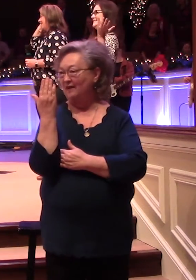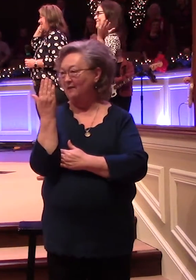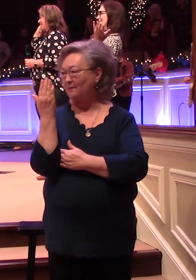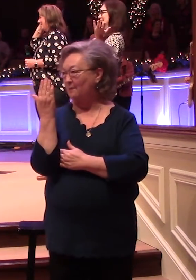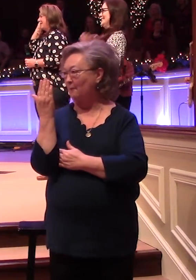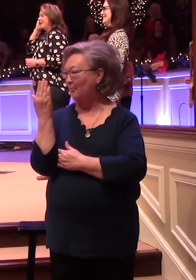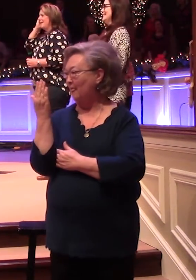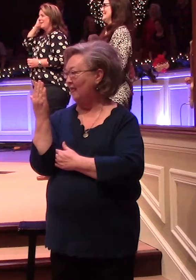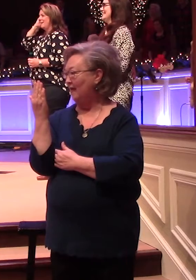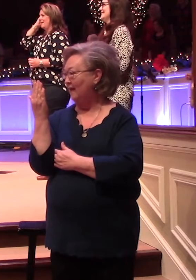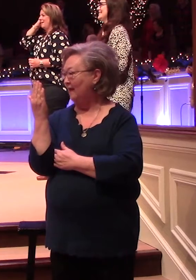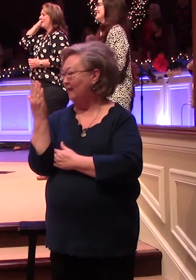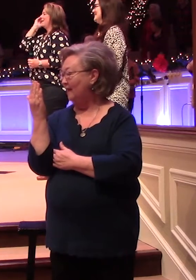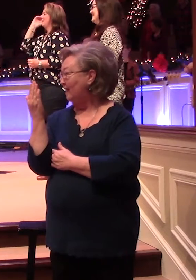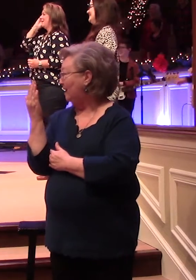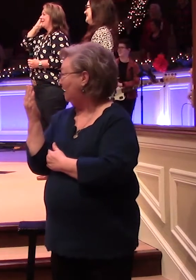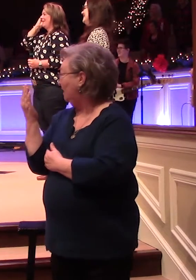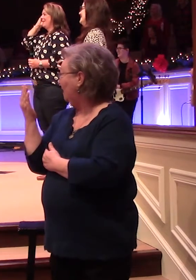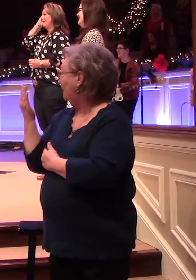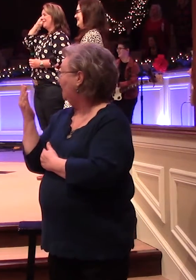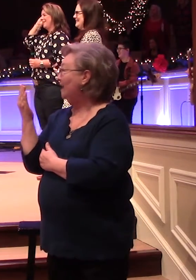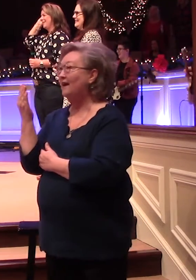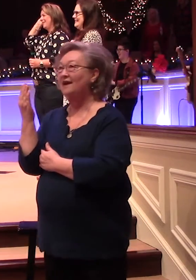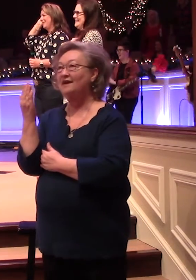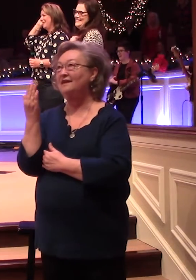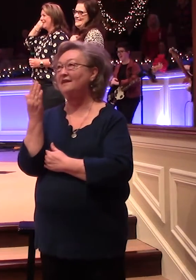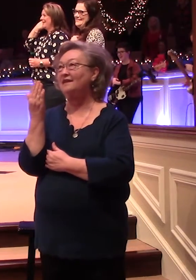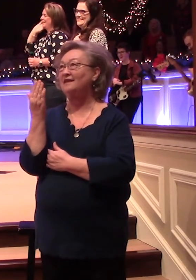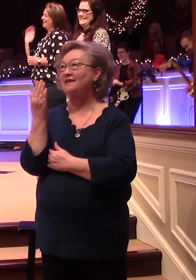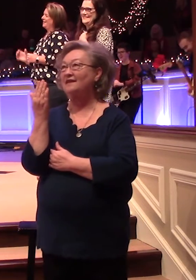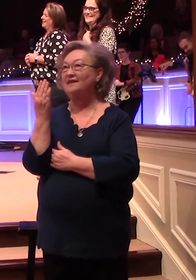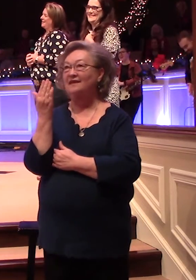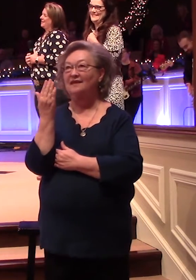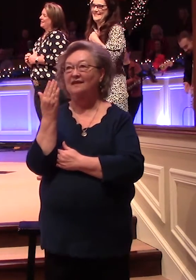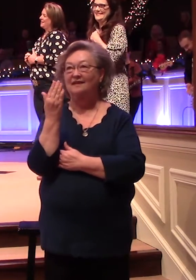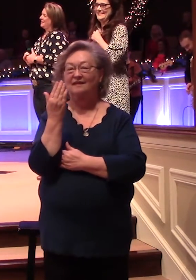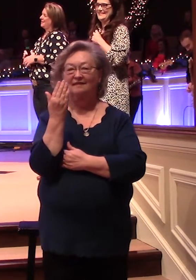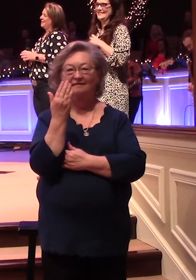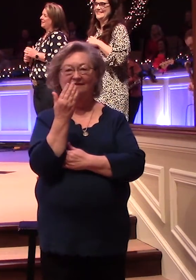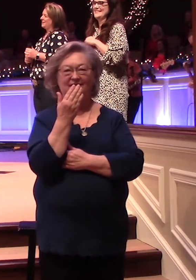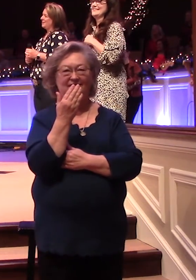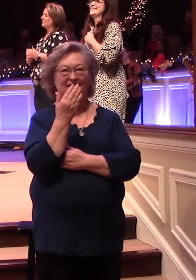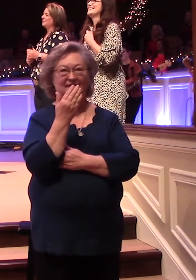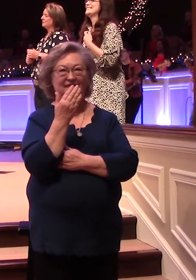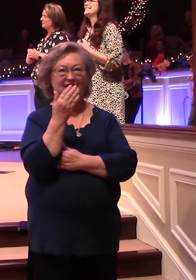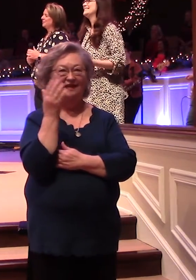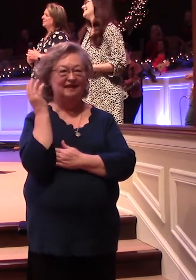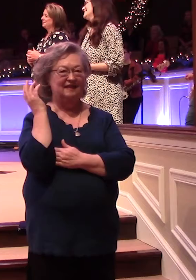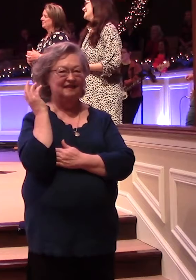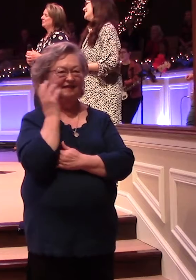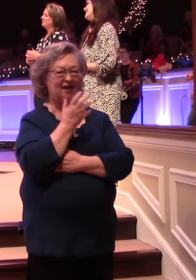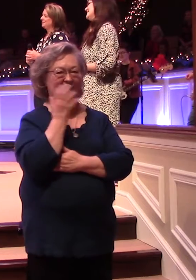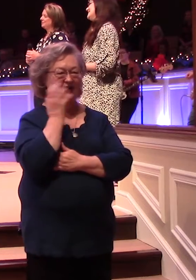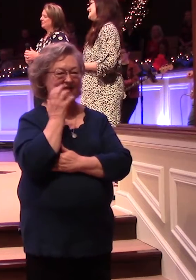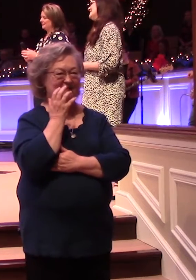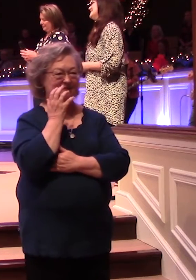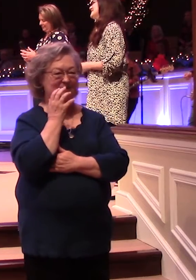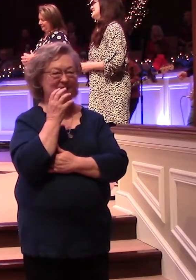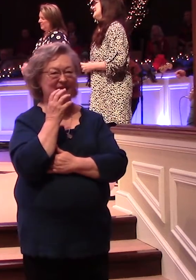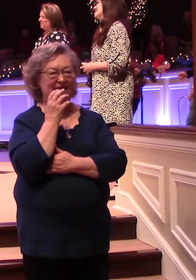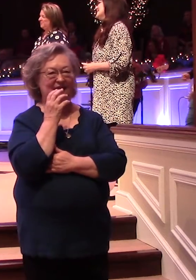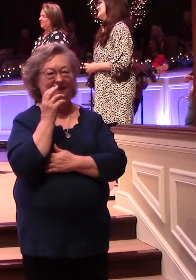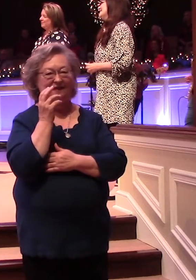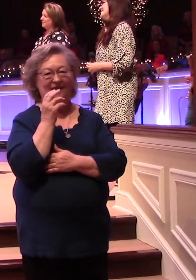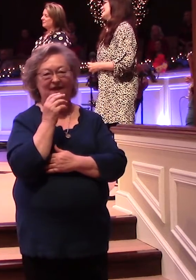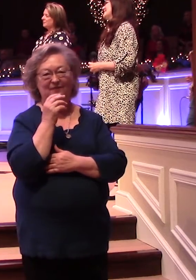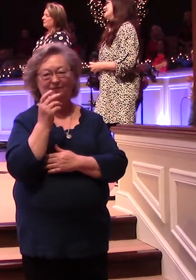follow us. Are you kidding me? But man, how awesome it is. And then to watch these men who love Jesus with all their heart be able to sing and just pour